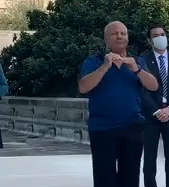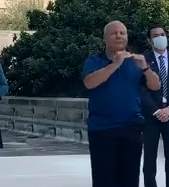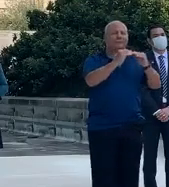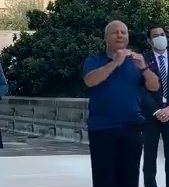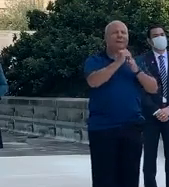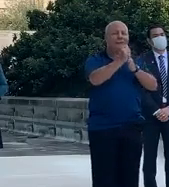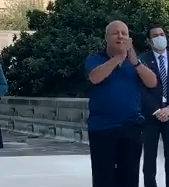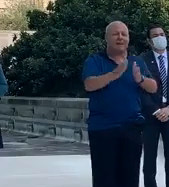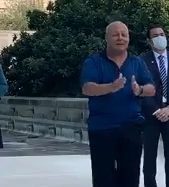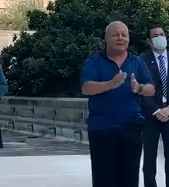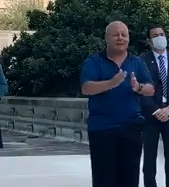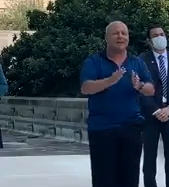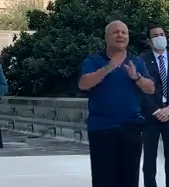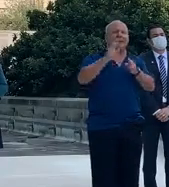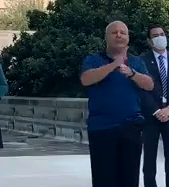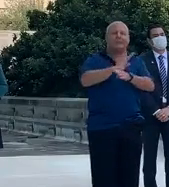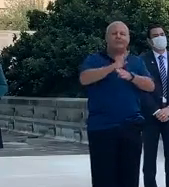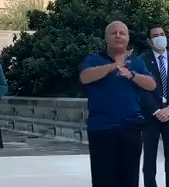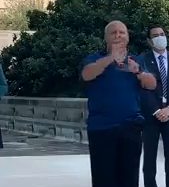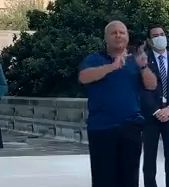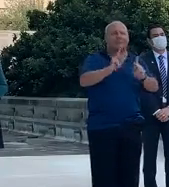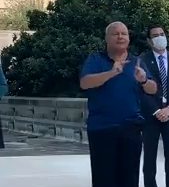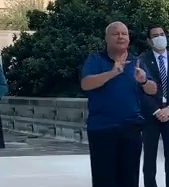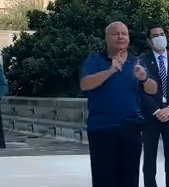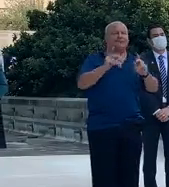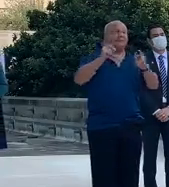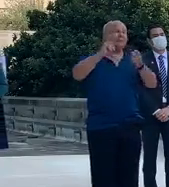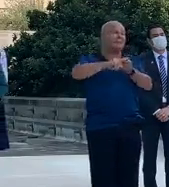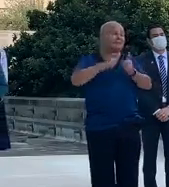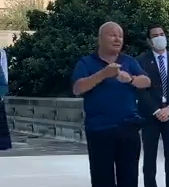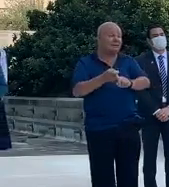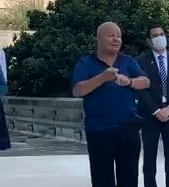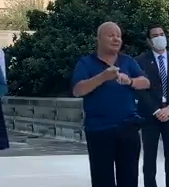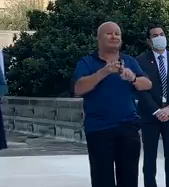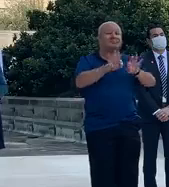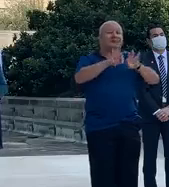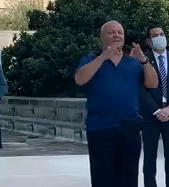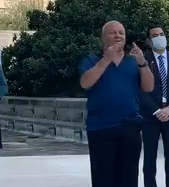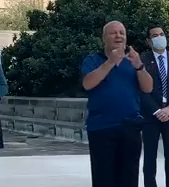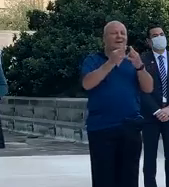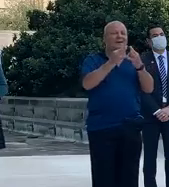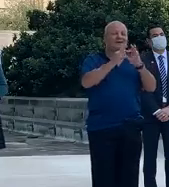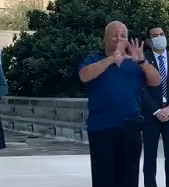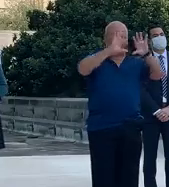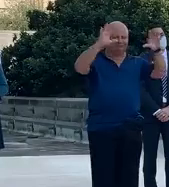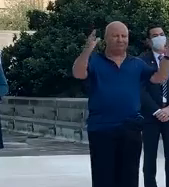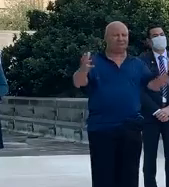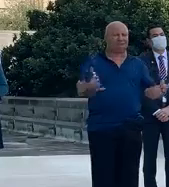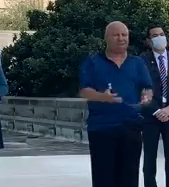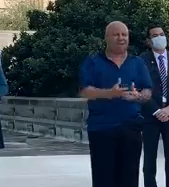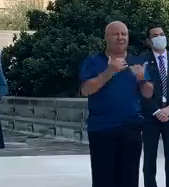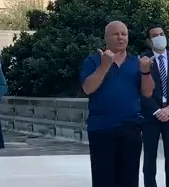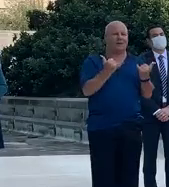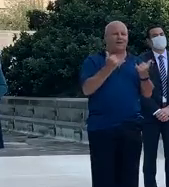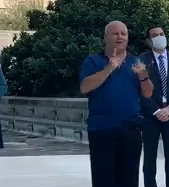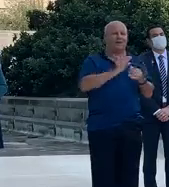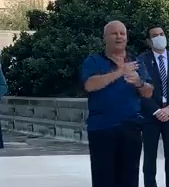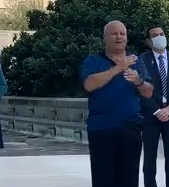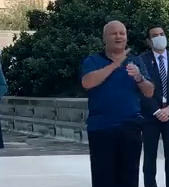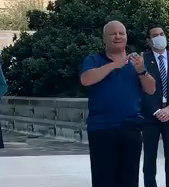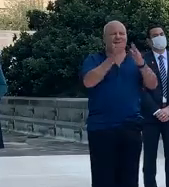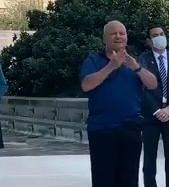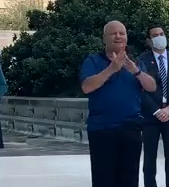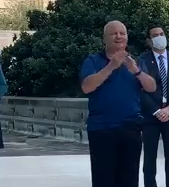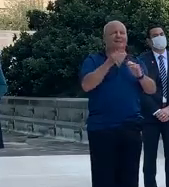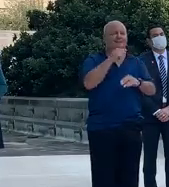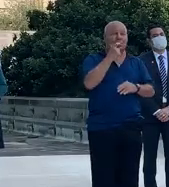leaders, our business people, our friends, and our family, right here in our city, it's you.